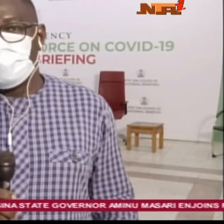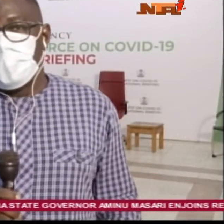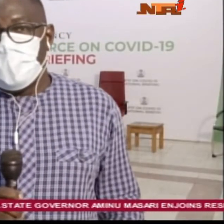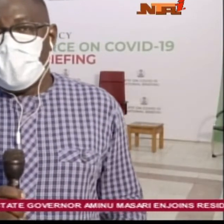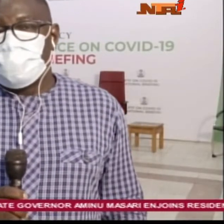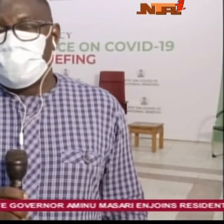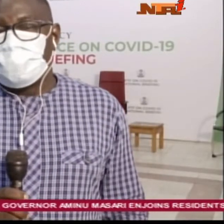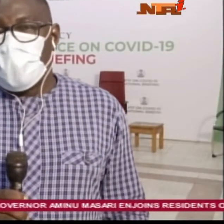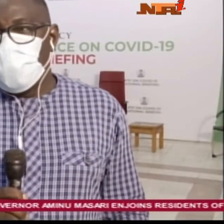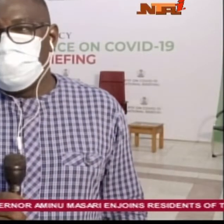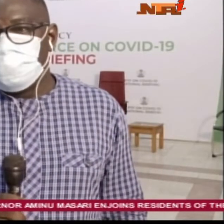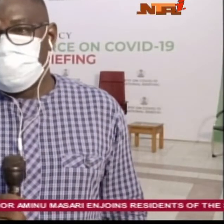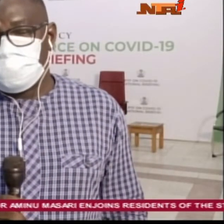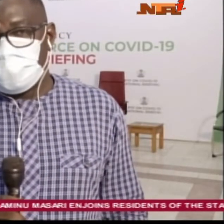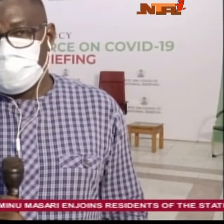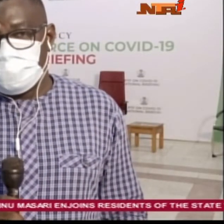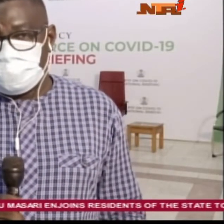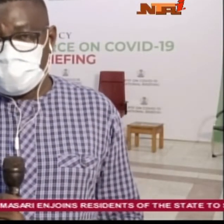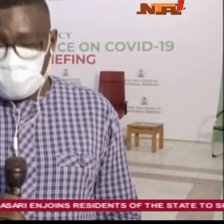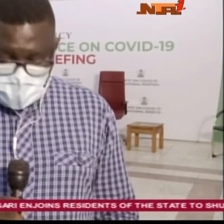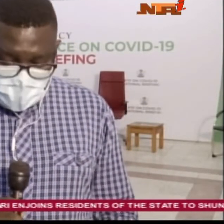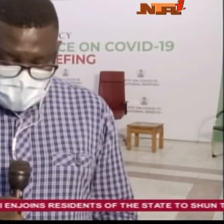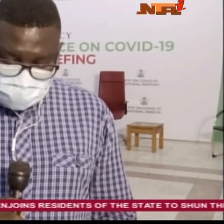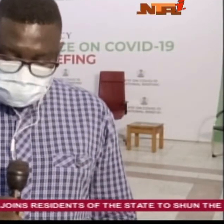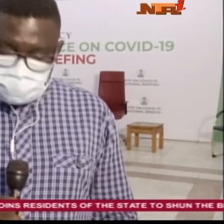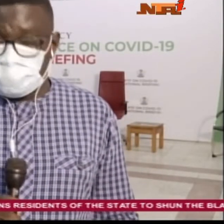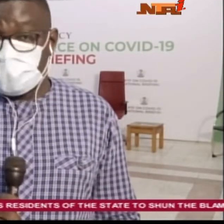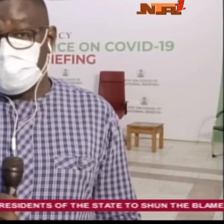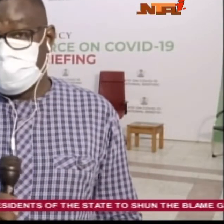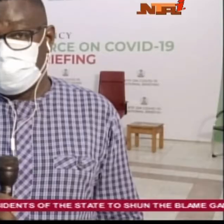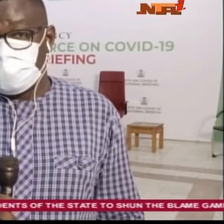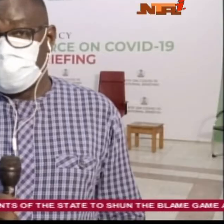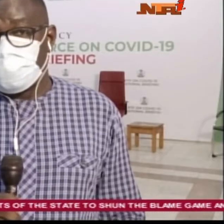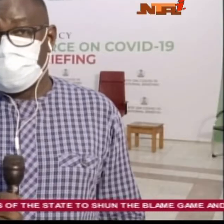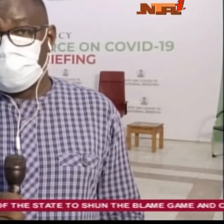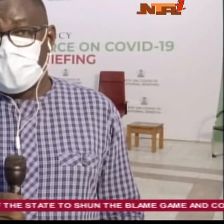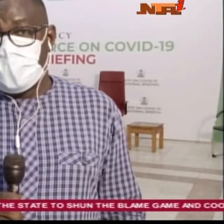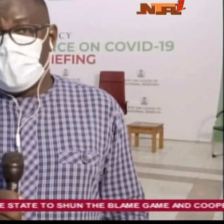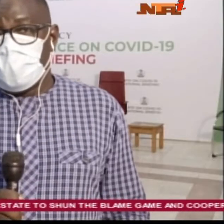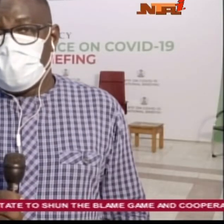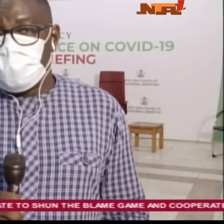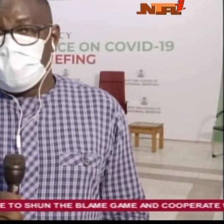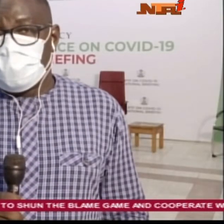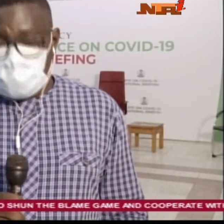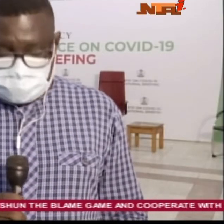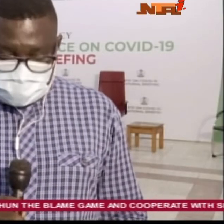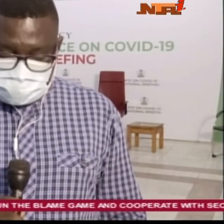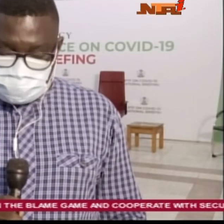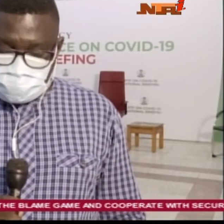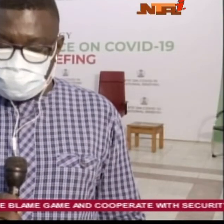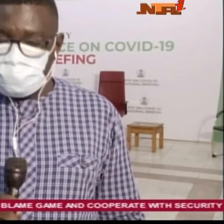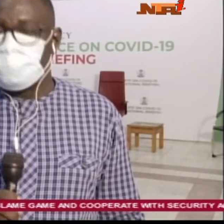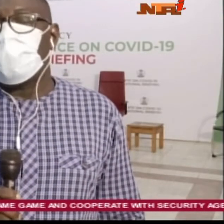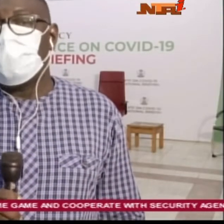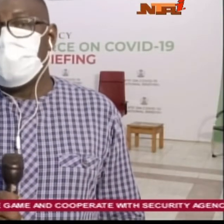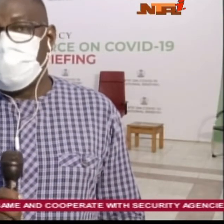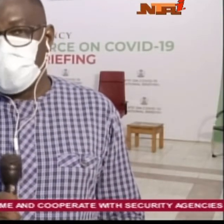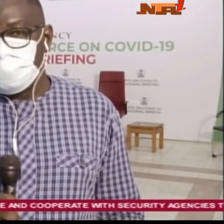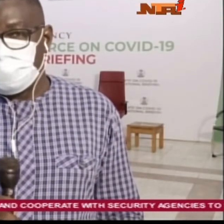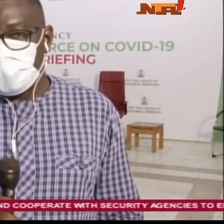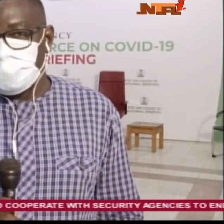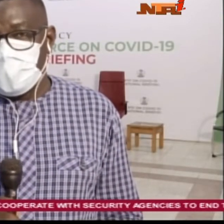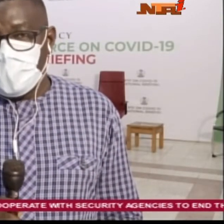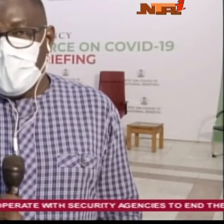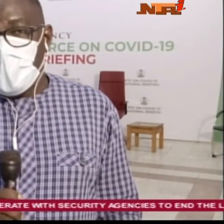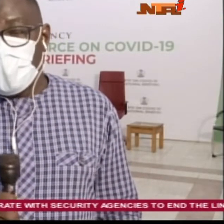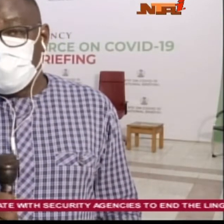ban has been conditionally lifted. Conditionally lifted because interstate travel is only